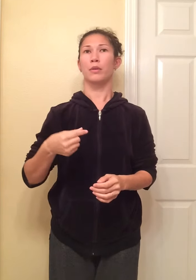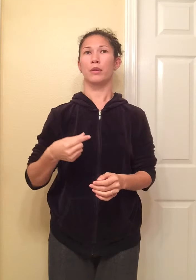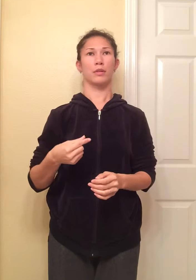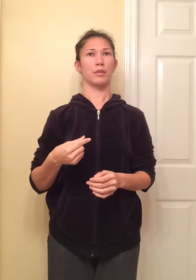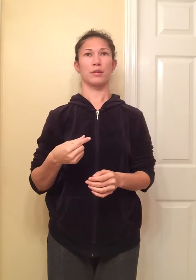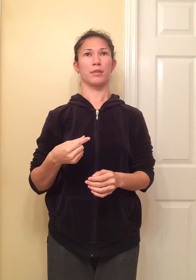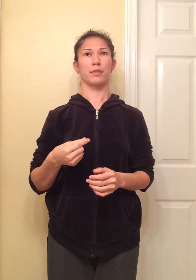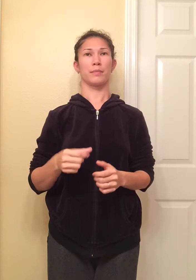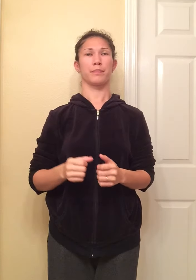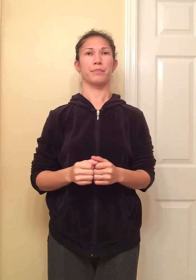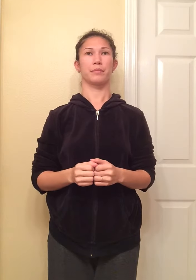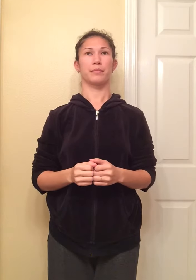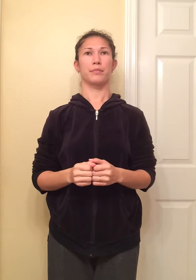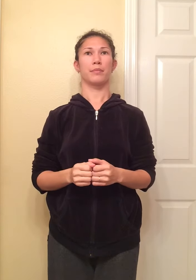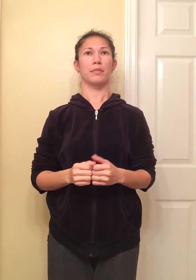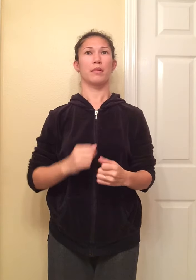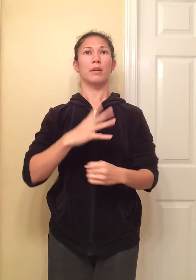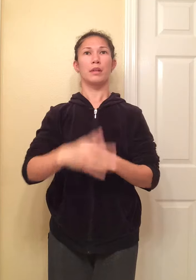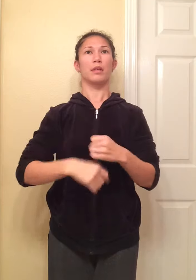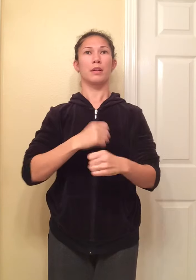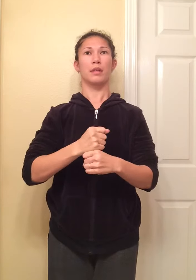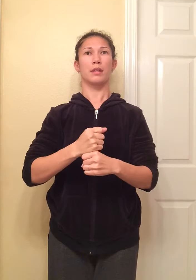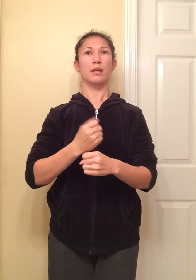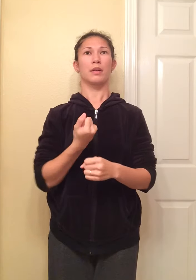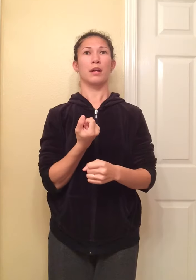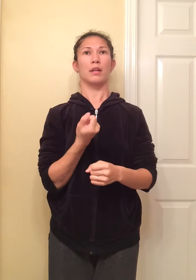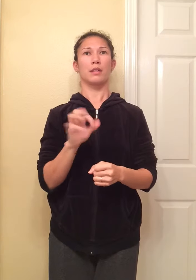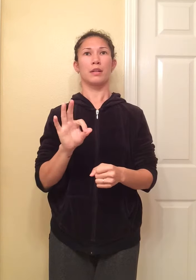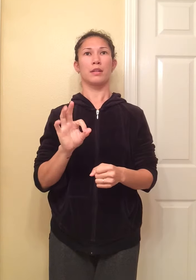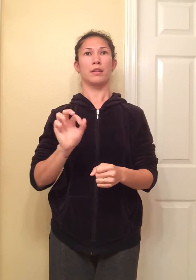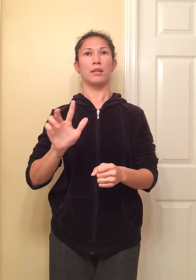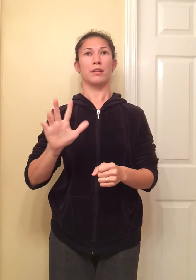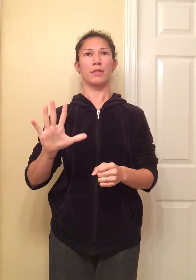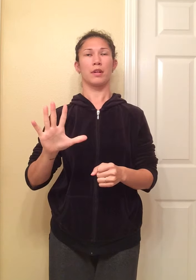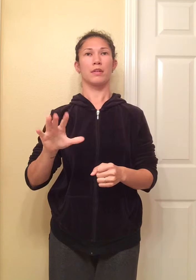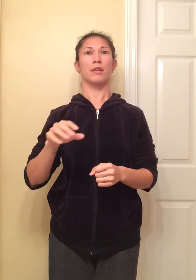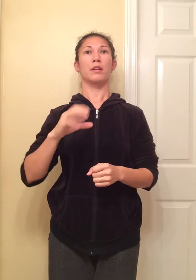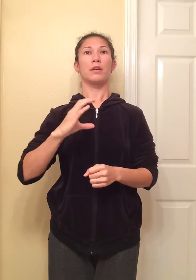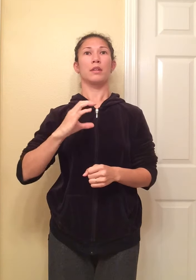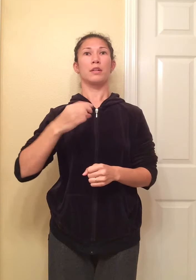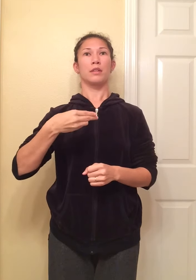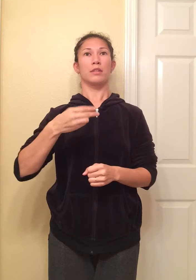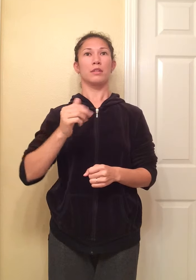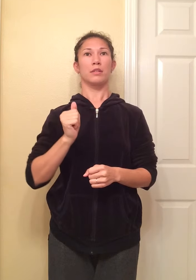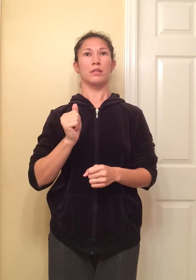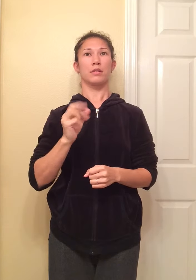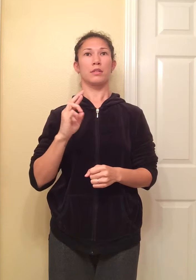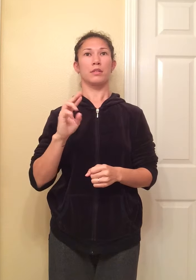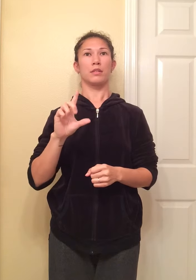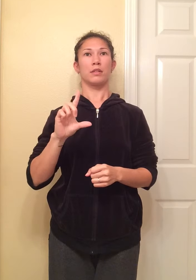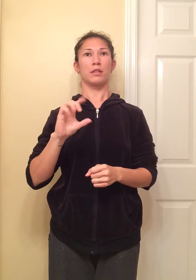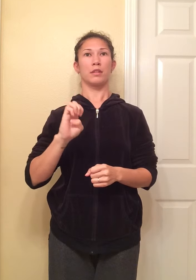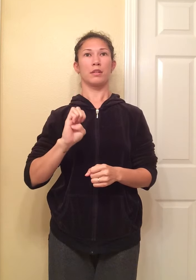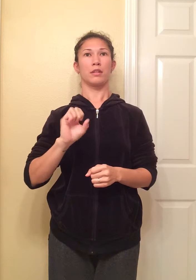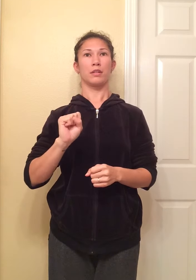Then, in 1935, Charles Richter announced the development of the Richter scale.